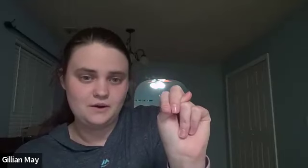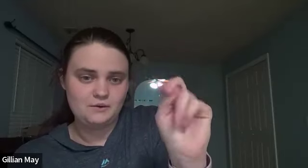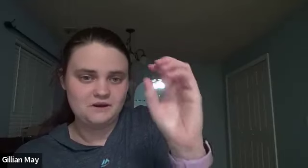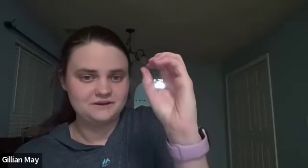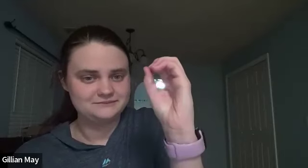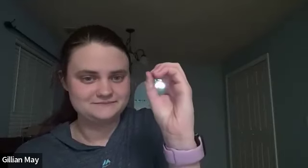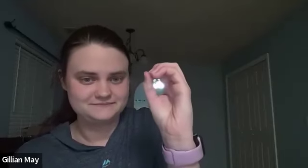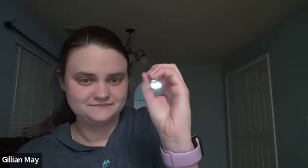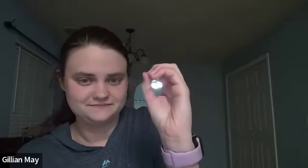O.